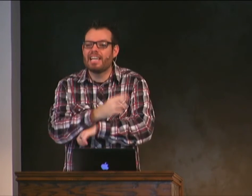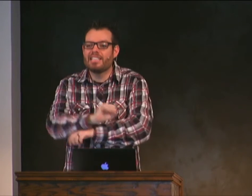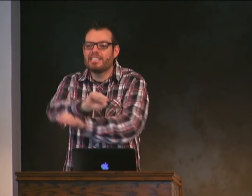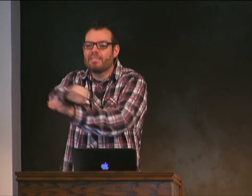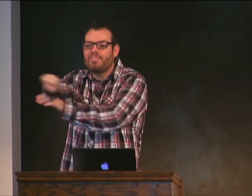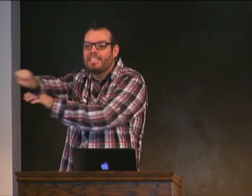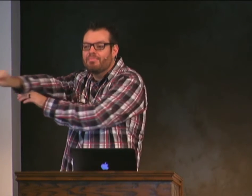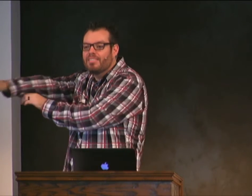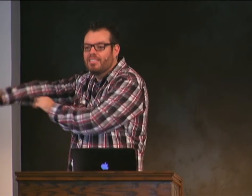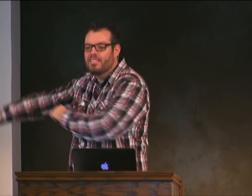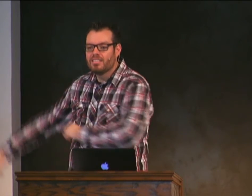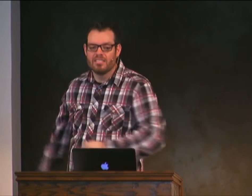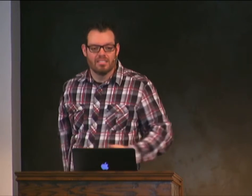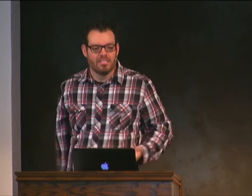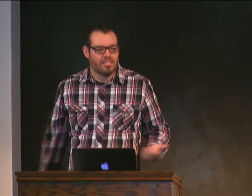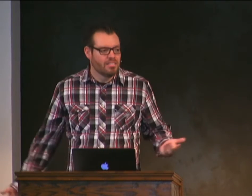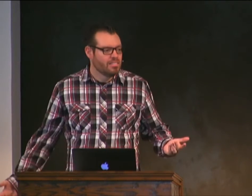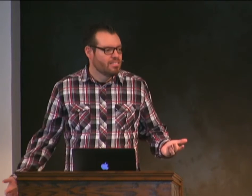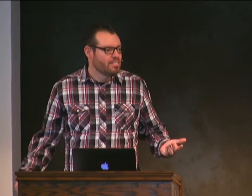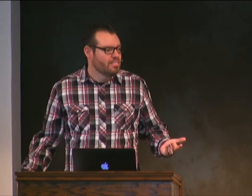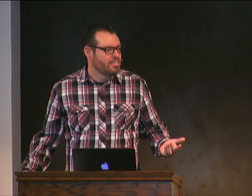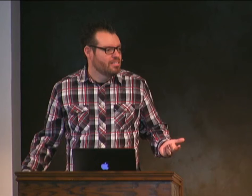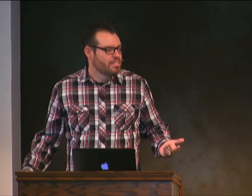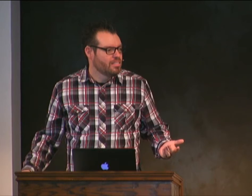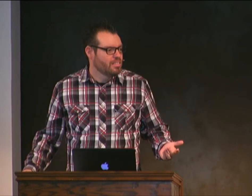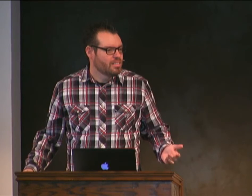Israel 6 days to defeat them.